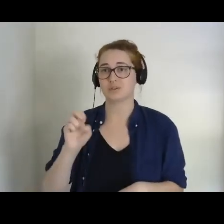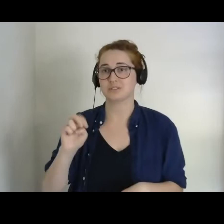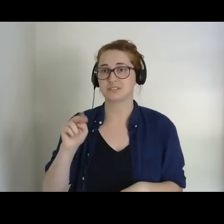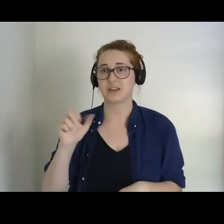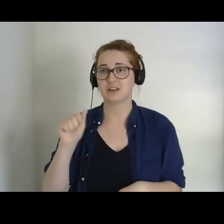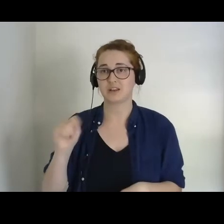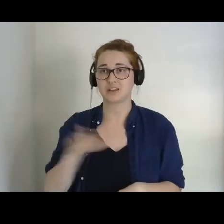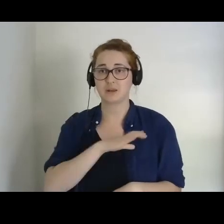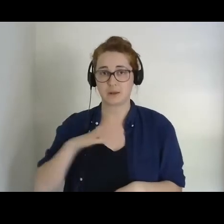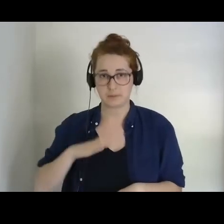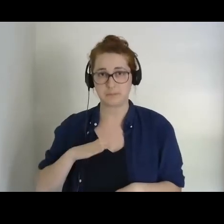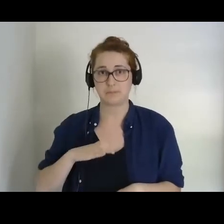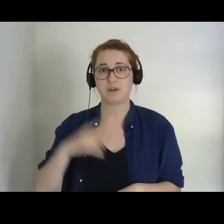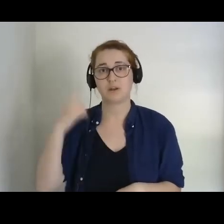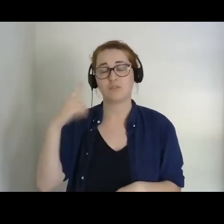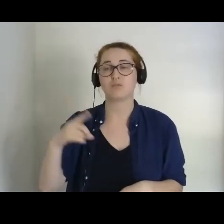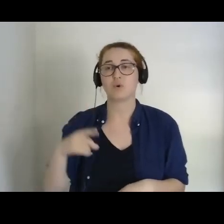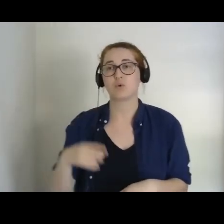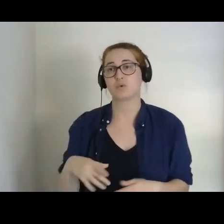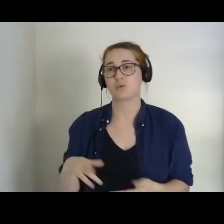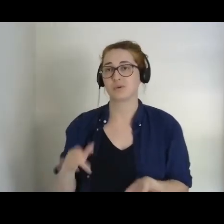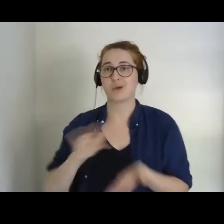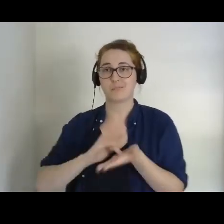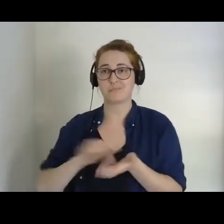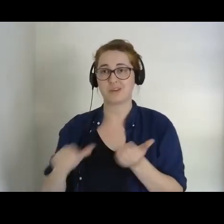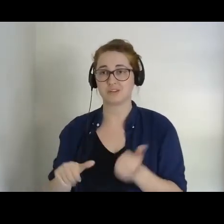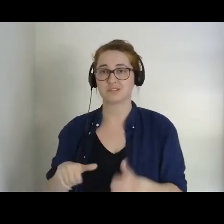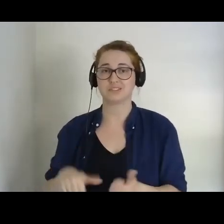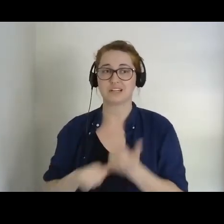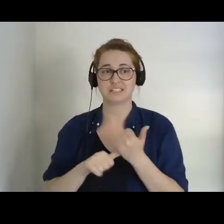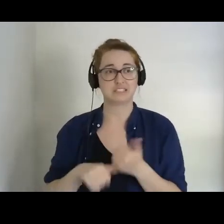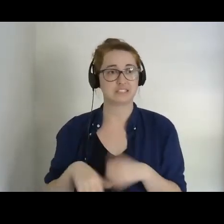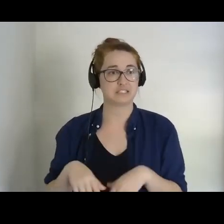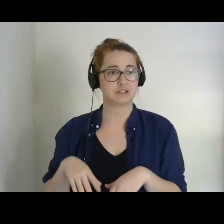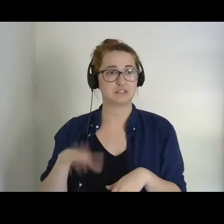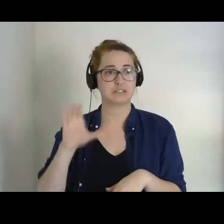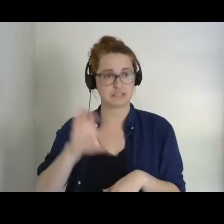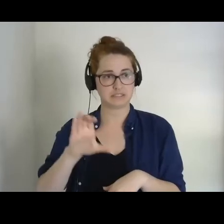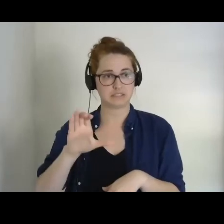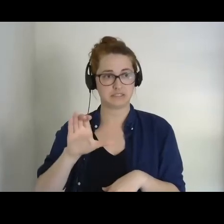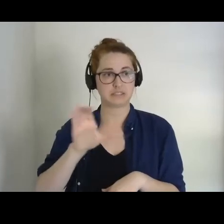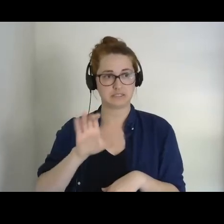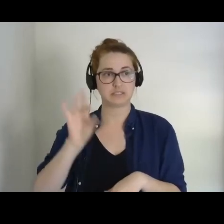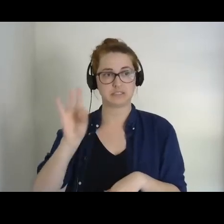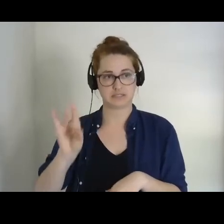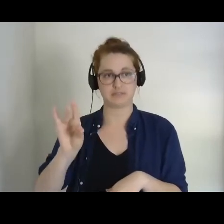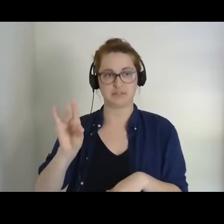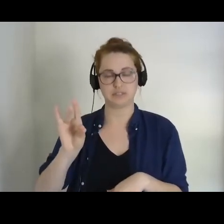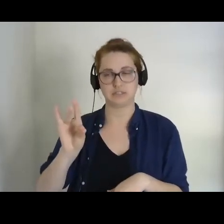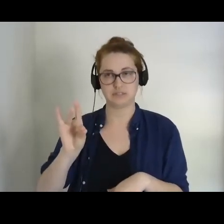Medical Assistance in Dying, but I share it today because it's very relevant to the larger topic and an